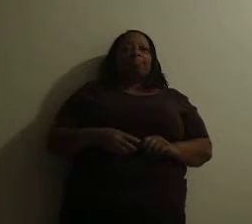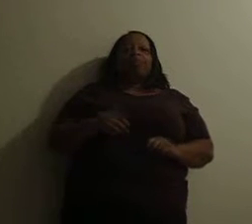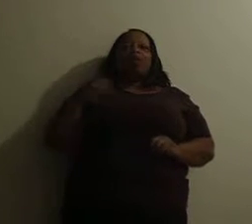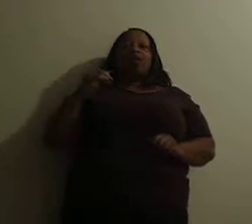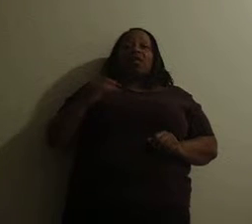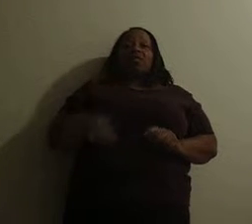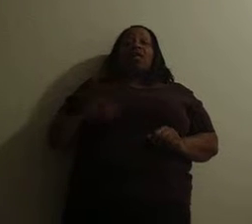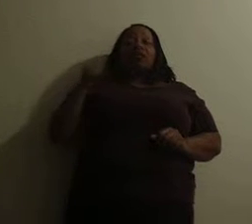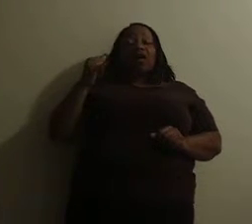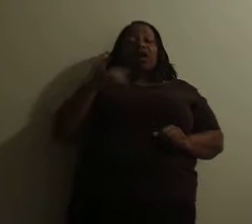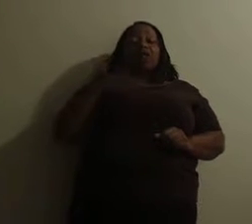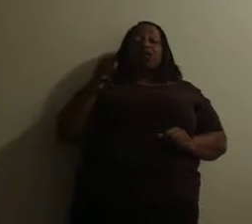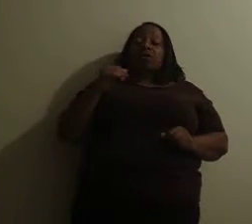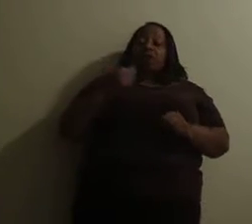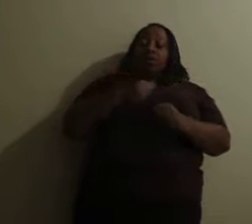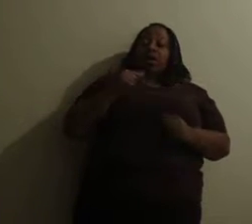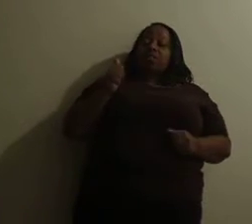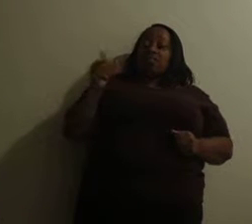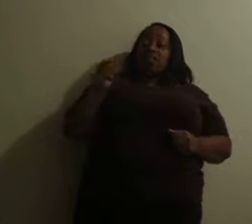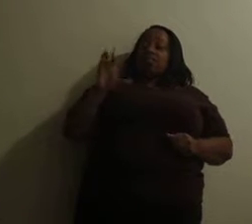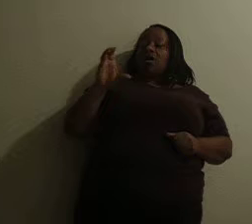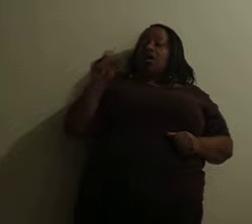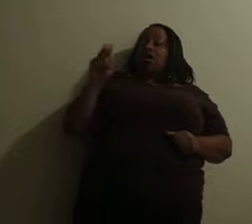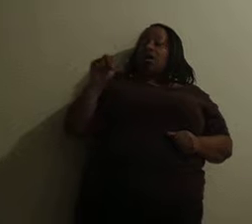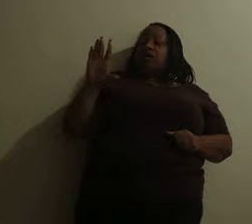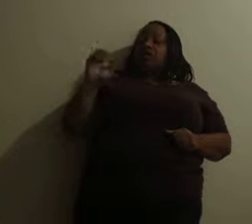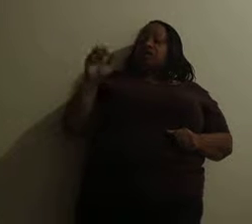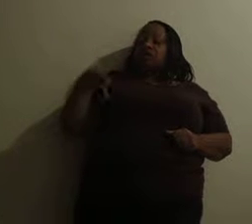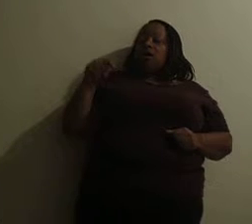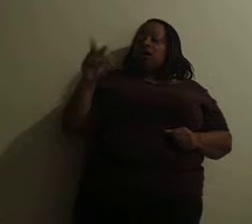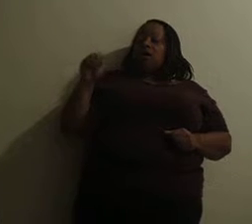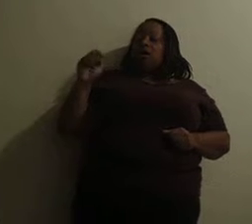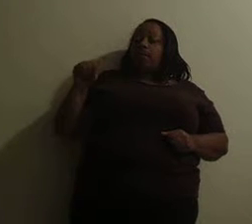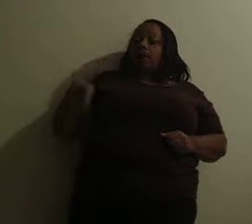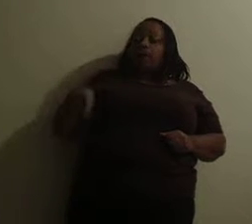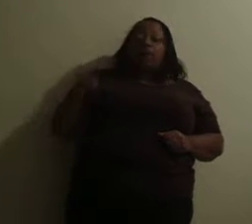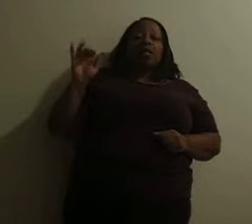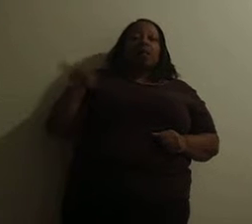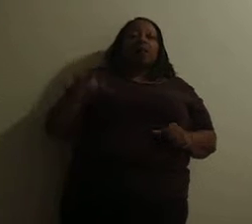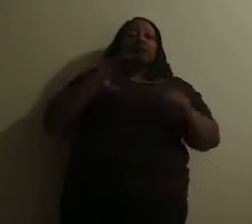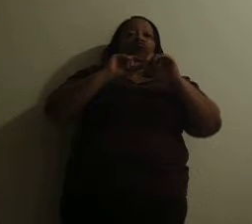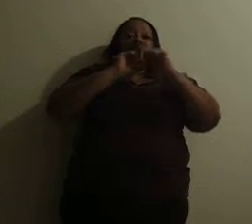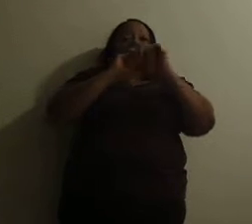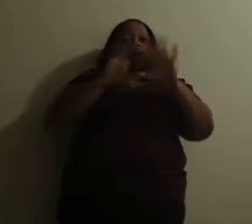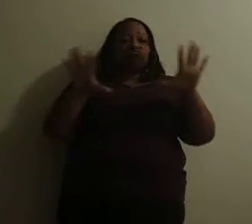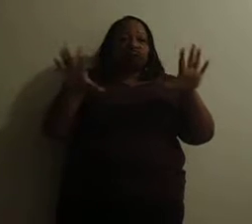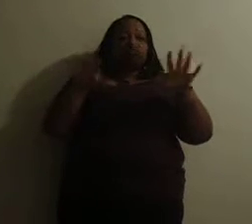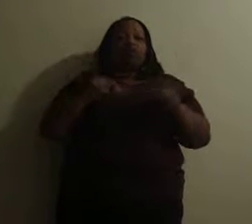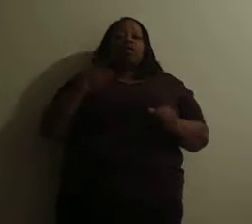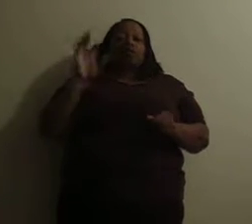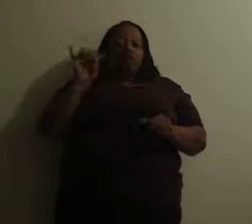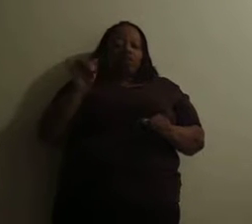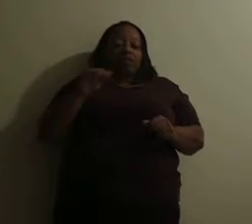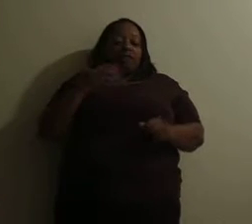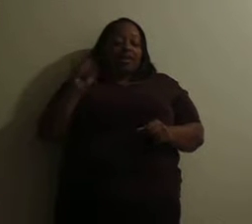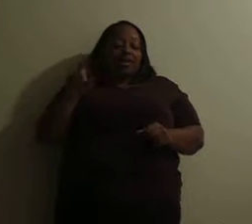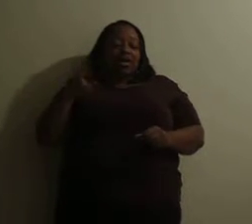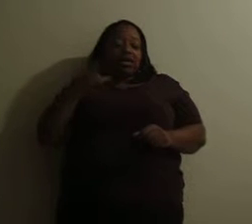maybe write a summary, and here they're bringing in all the skills that they've learned in class. And then the real key where they start to do some